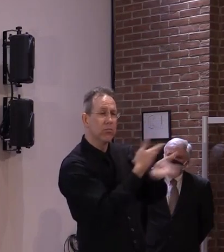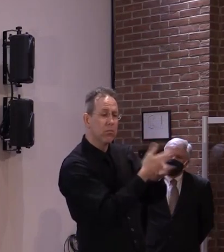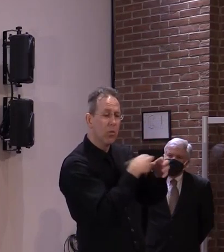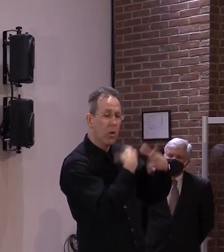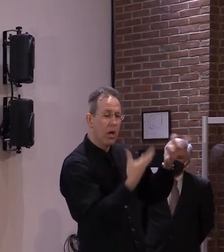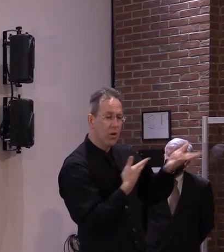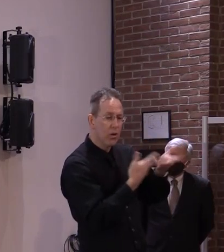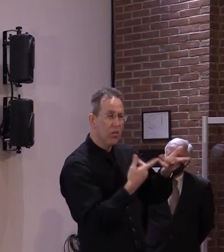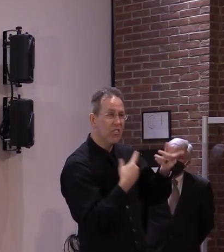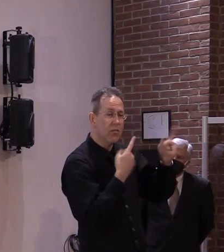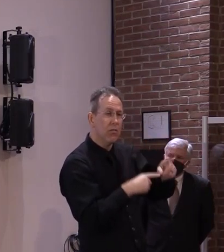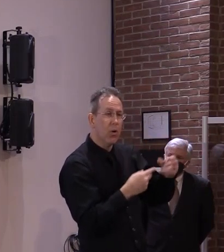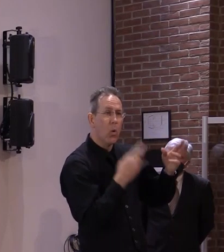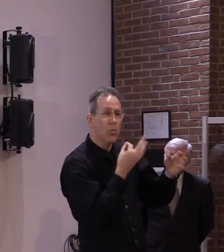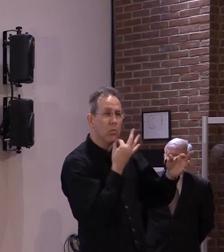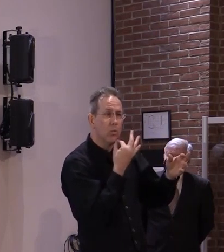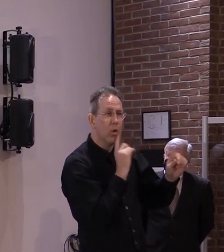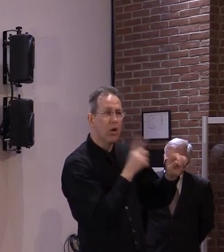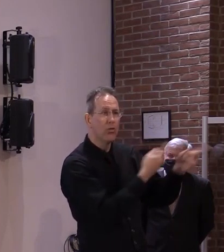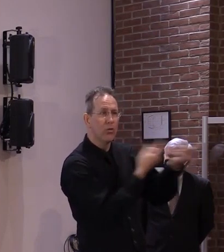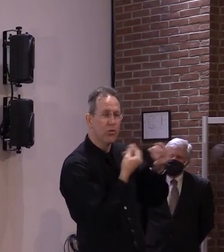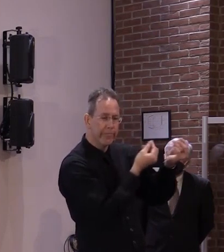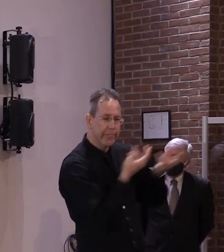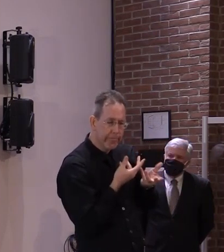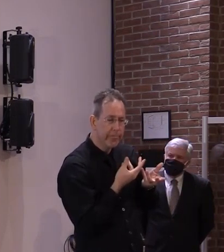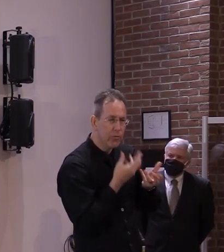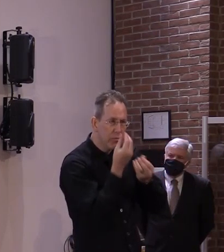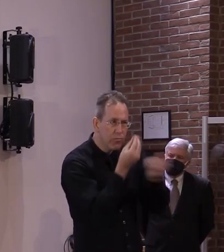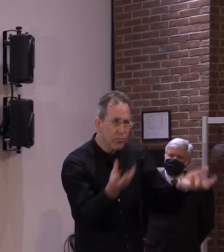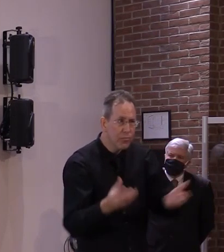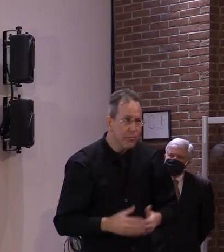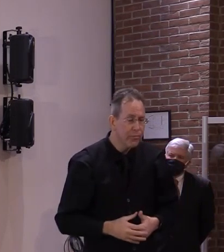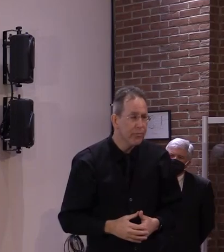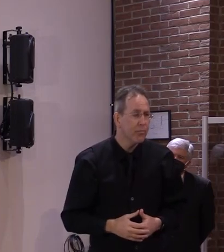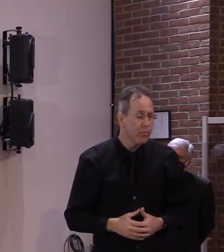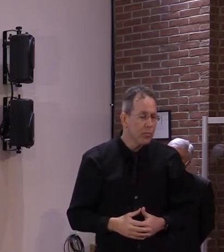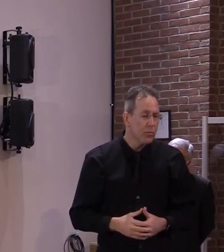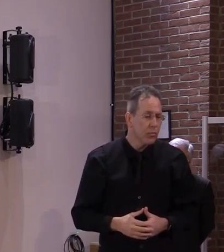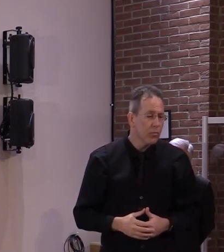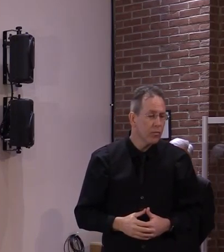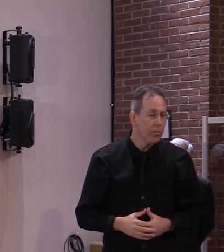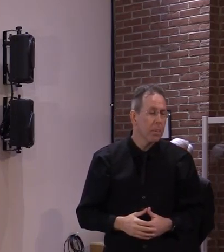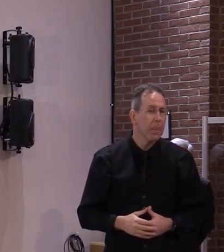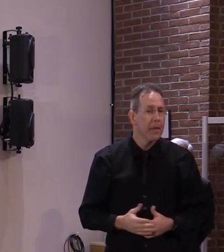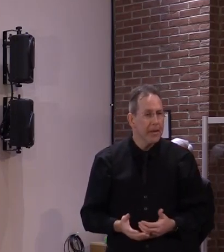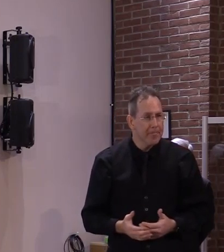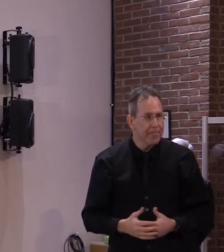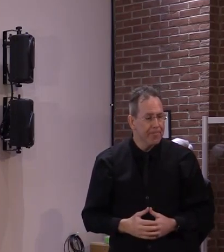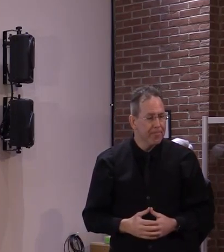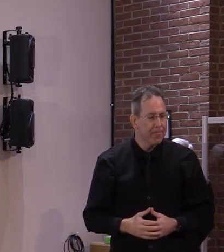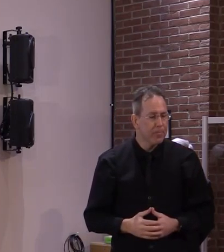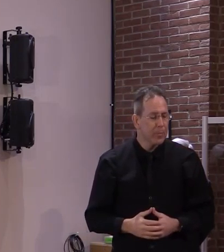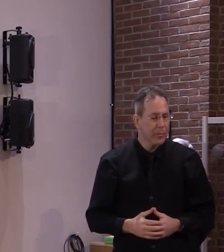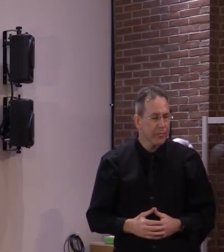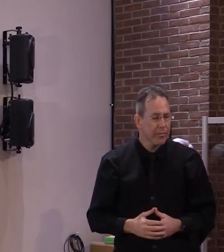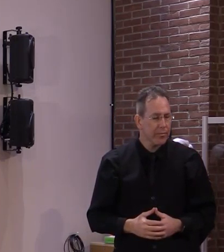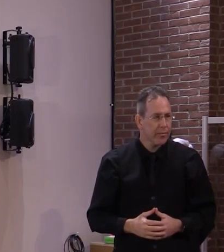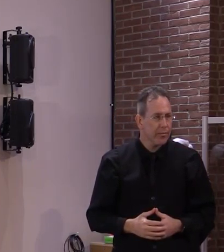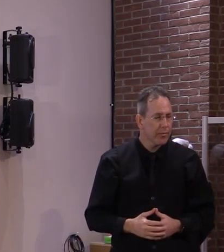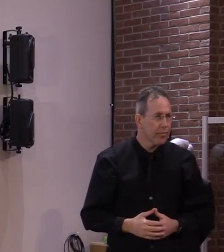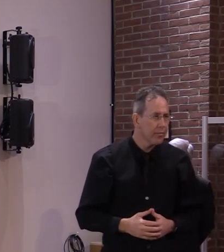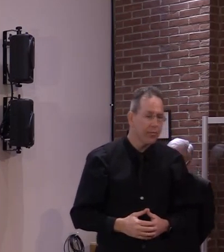on these as we speak. I will also, I know, and Dr. Levine